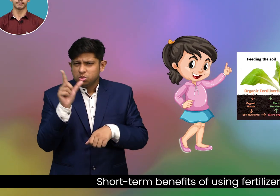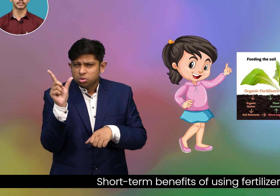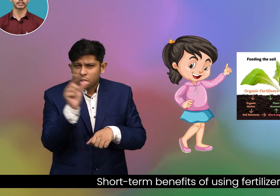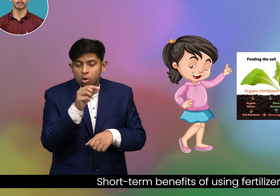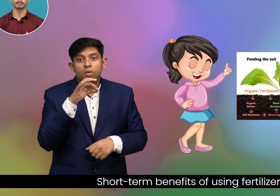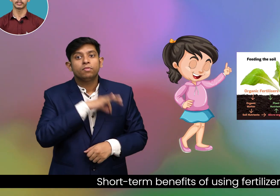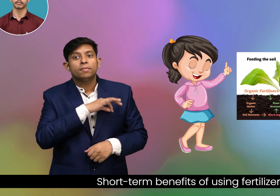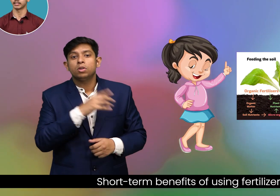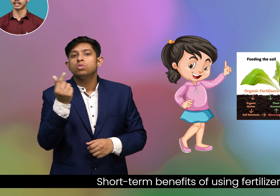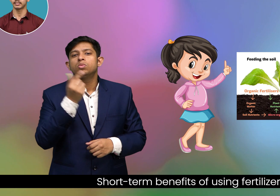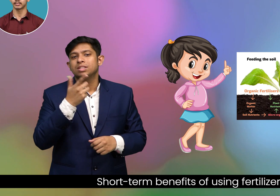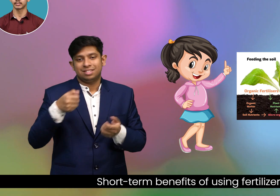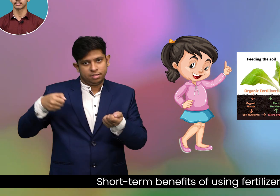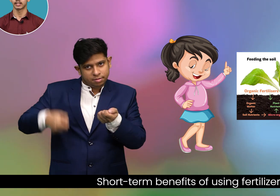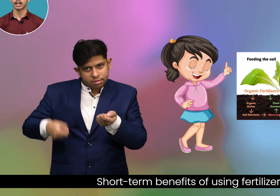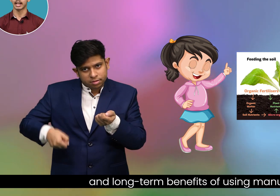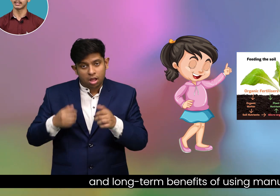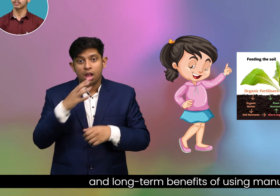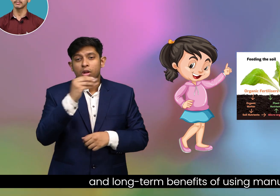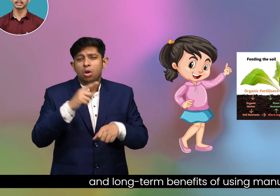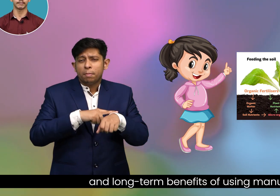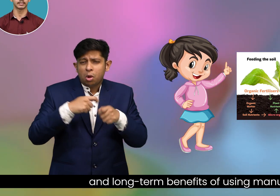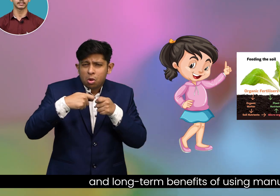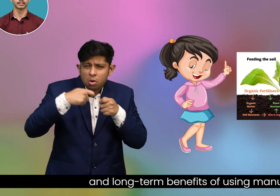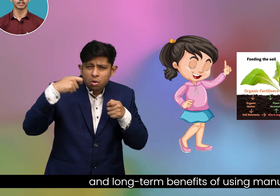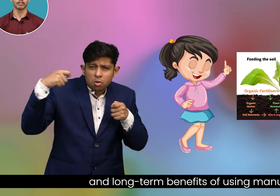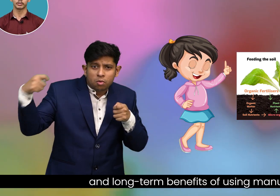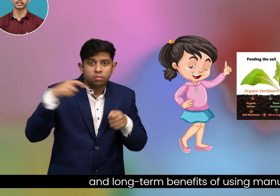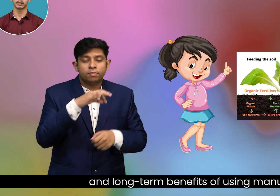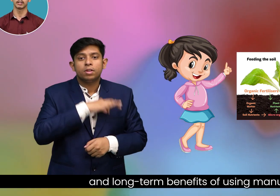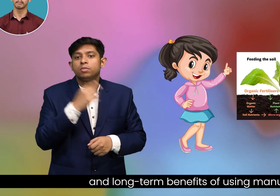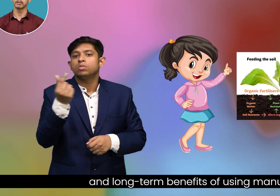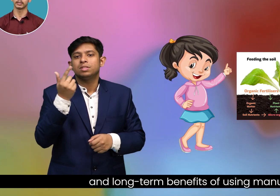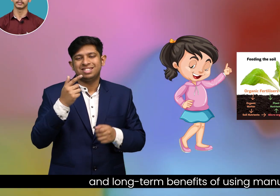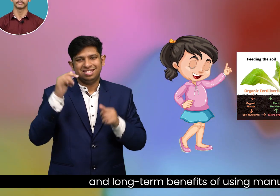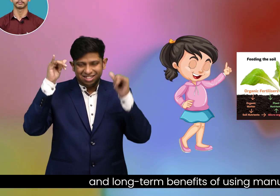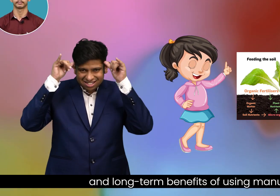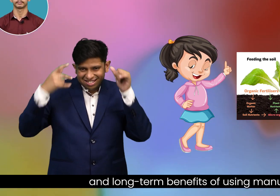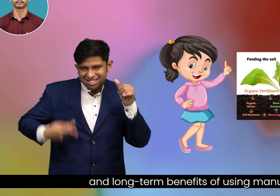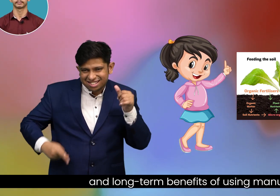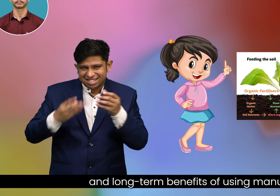Short-term benefits of using fertilizers and long-term benefits of using manure